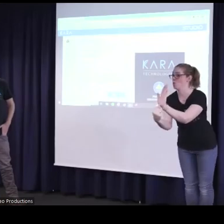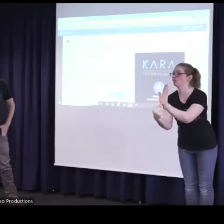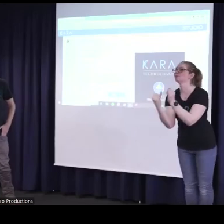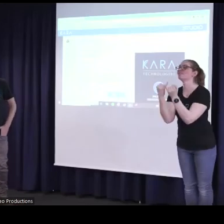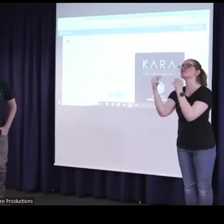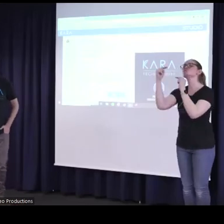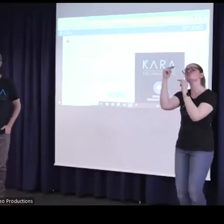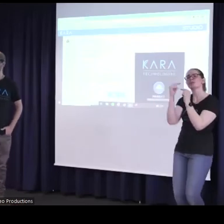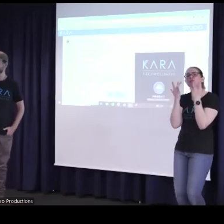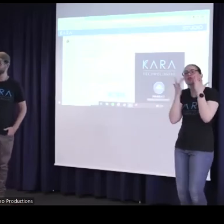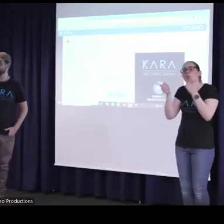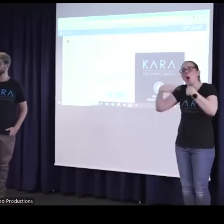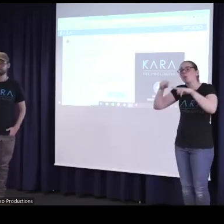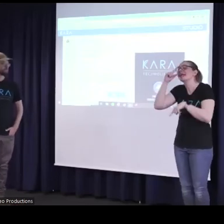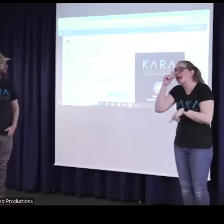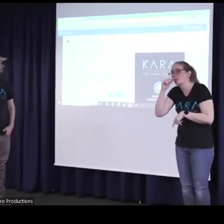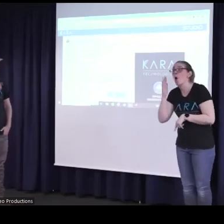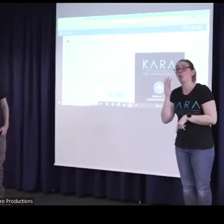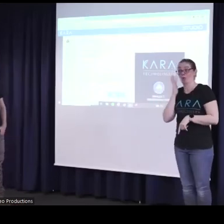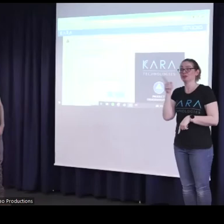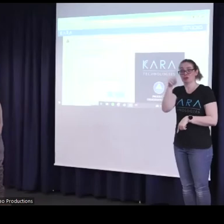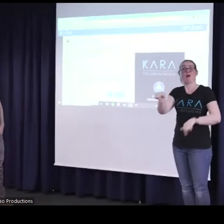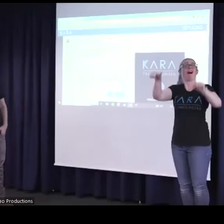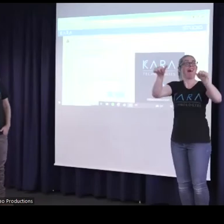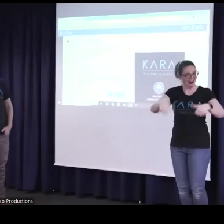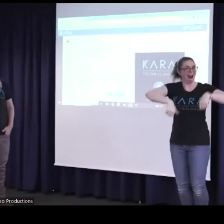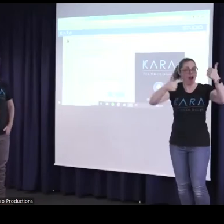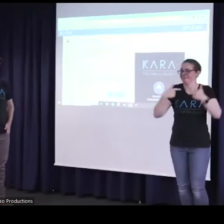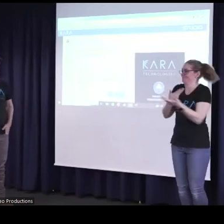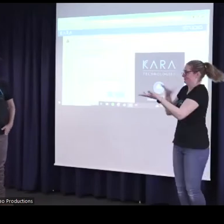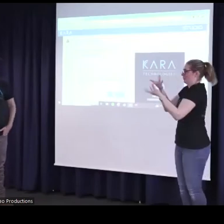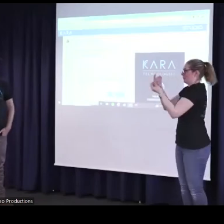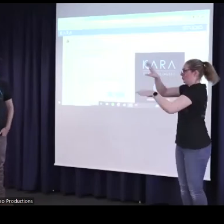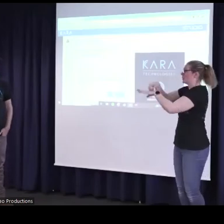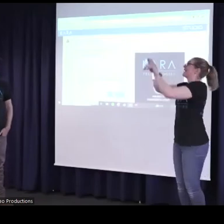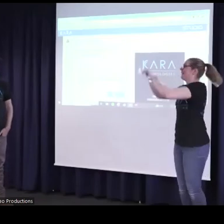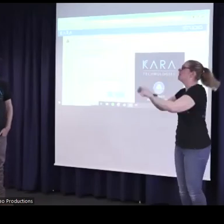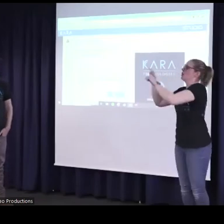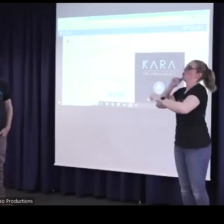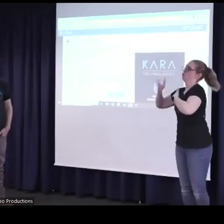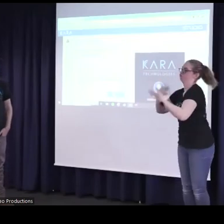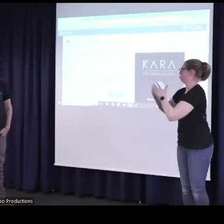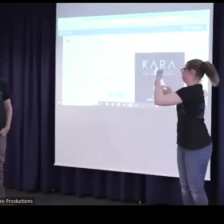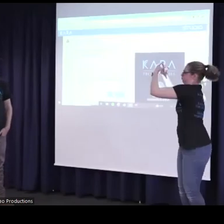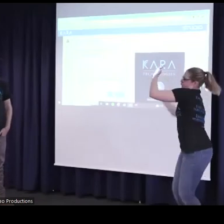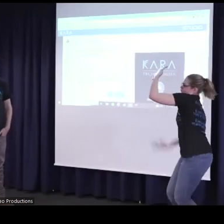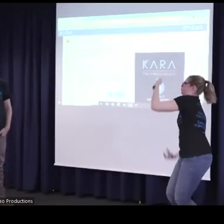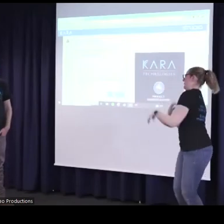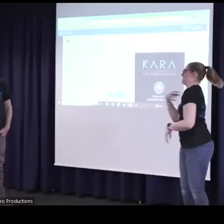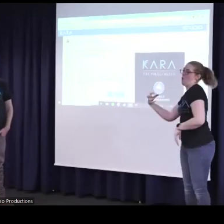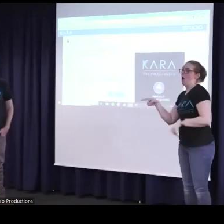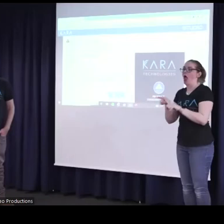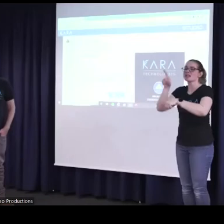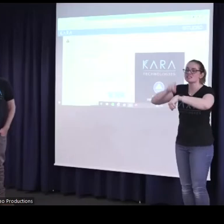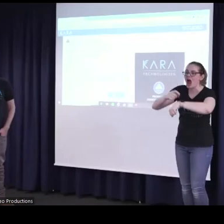And that's because this is just a demo. So it's just brief to show you what we are capable of. But we will talk to organisations and we will